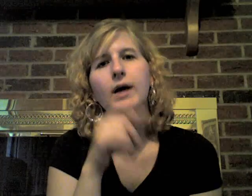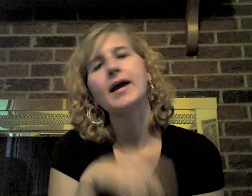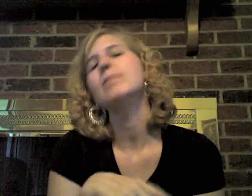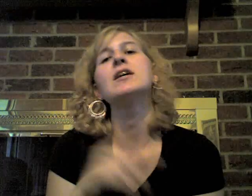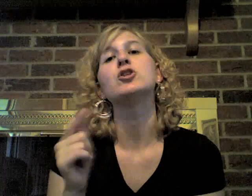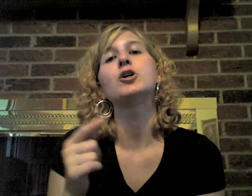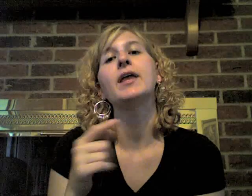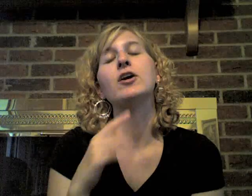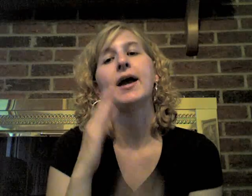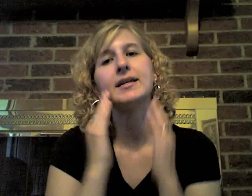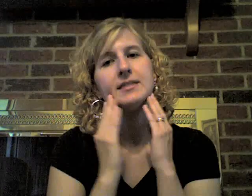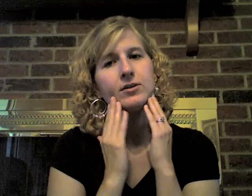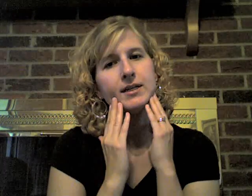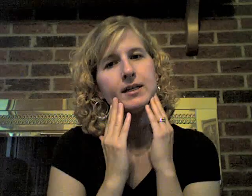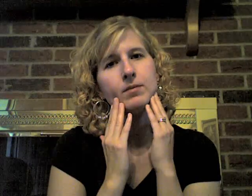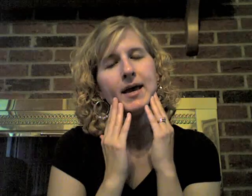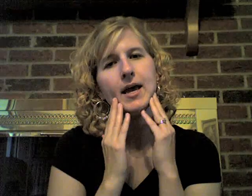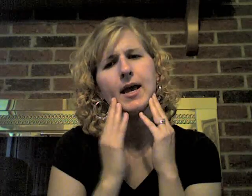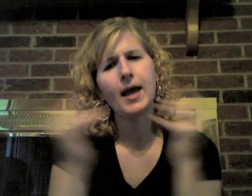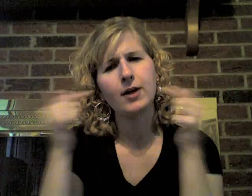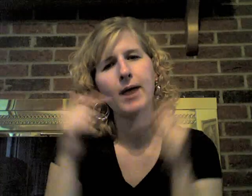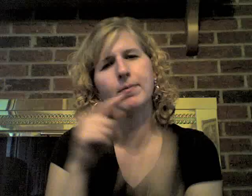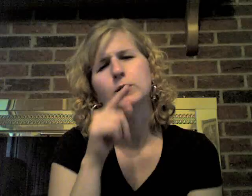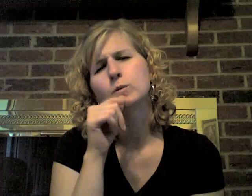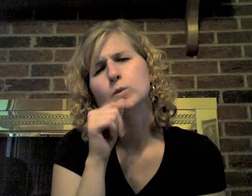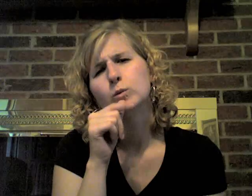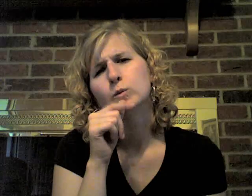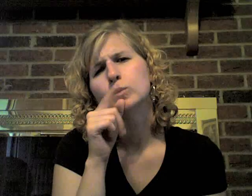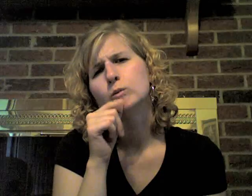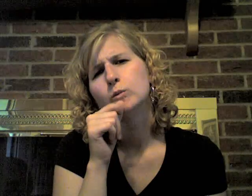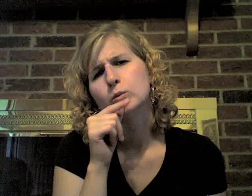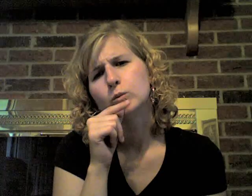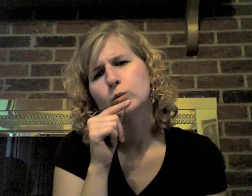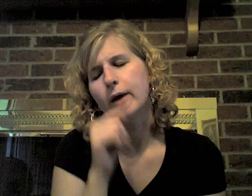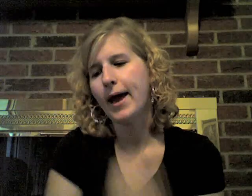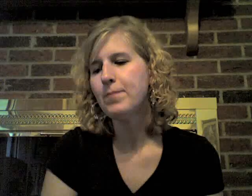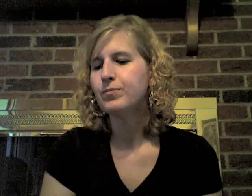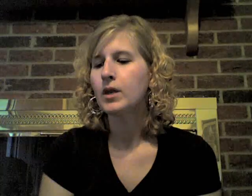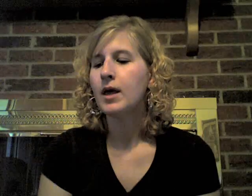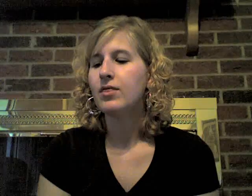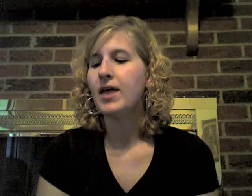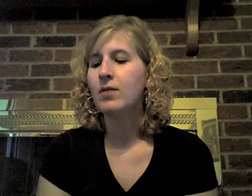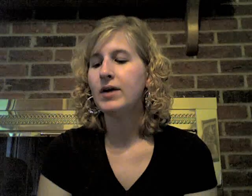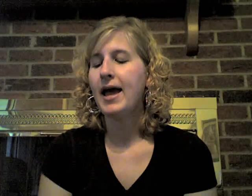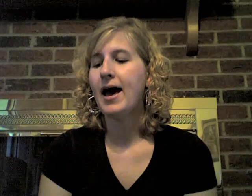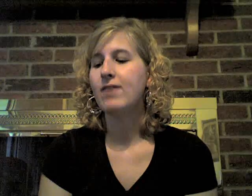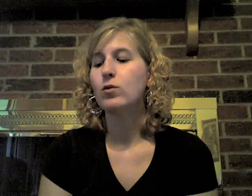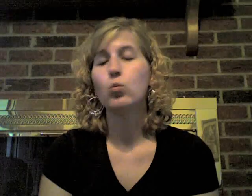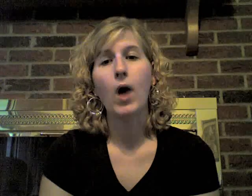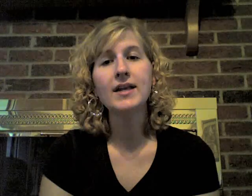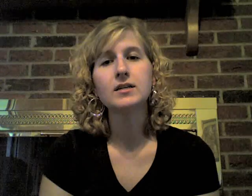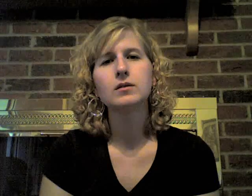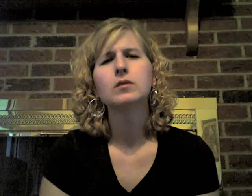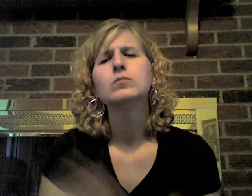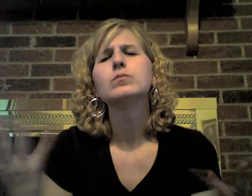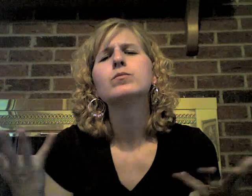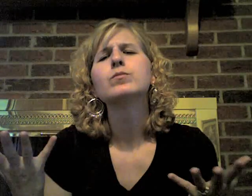Again, make sure that your head is tilted a little bit and your eyebrows. Okay. Then we have what.